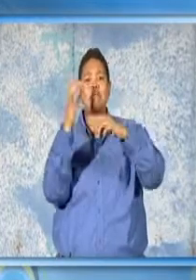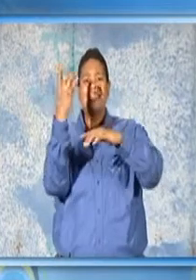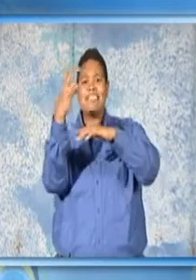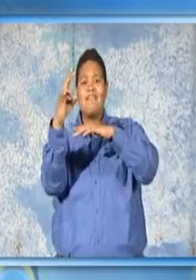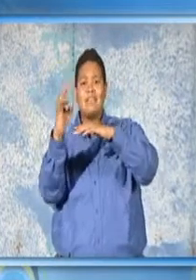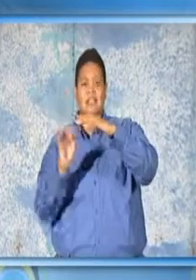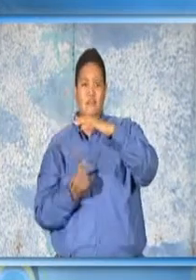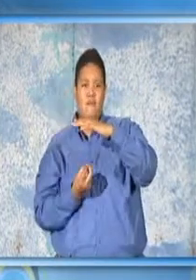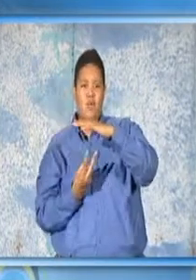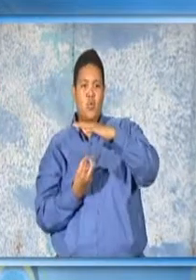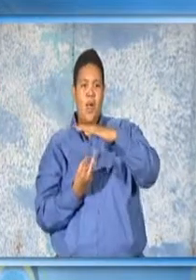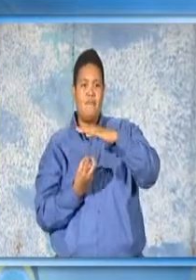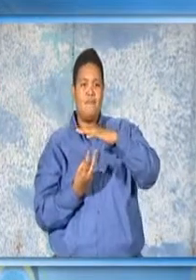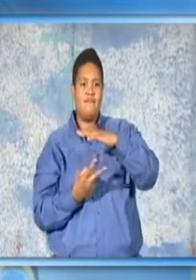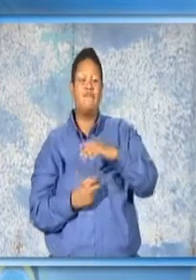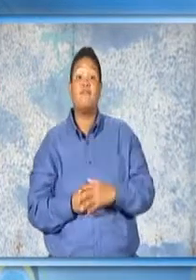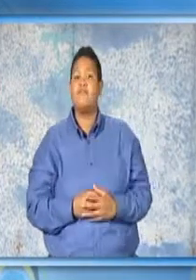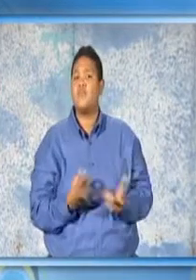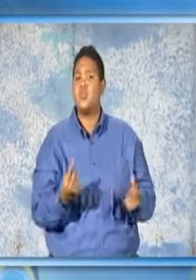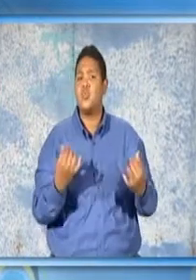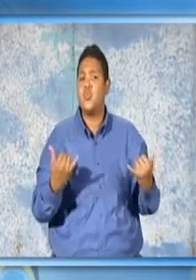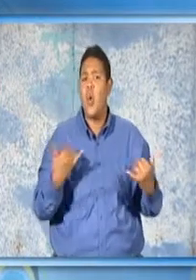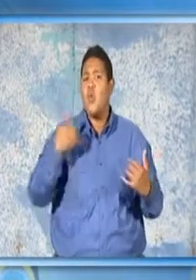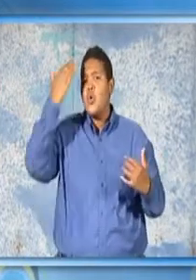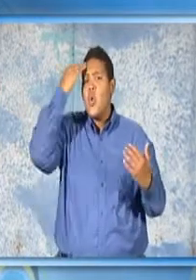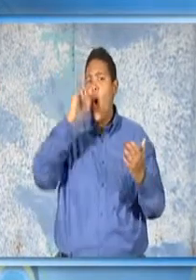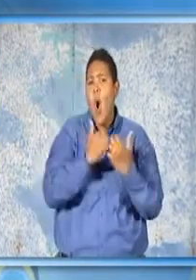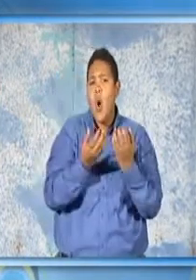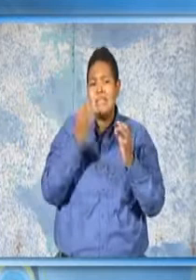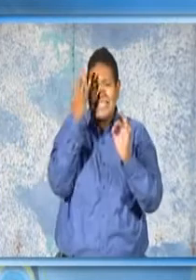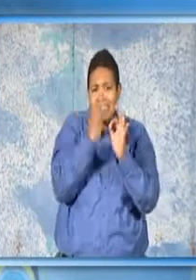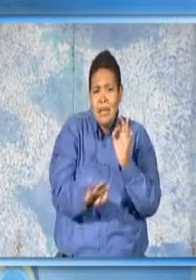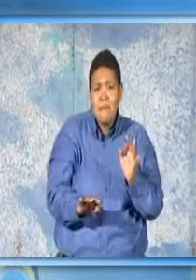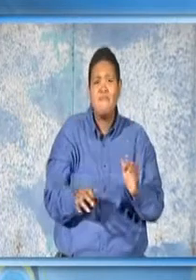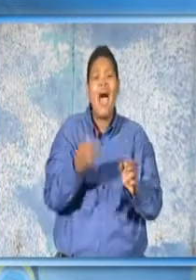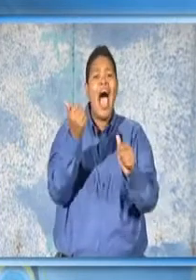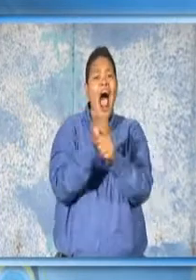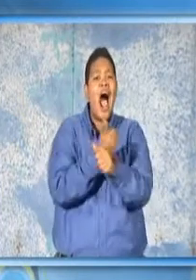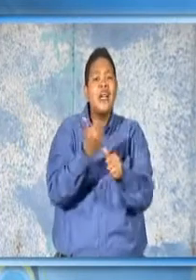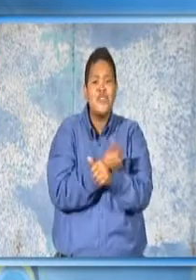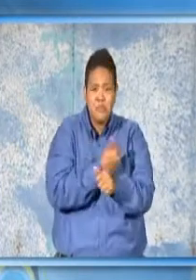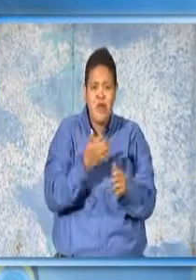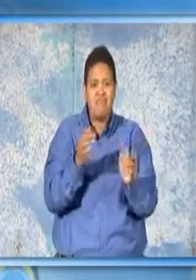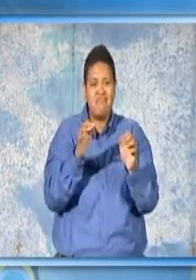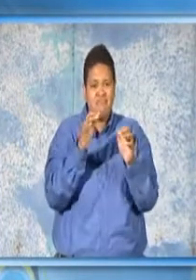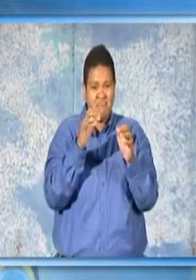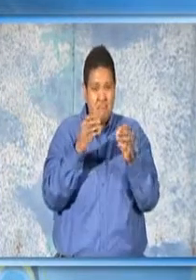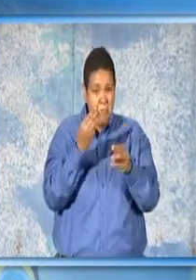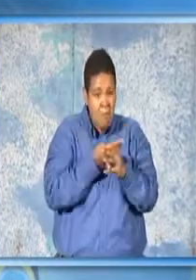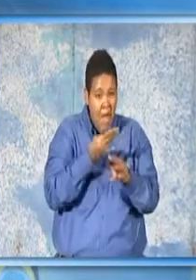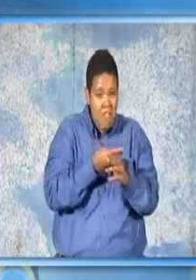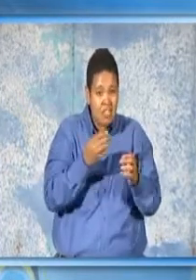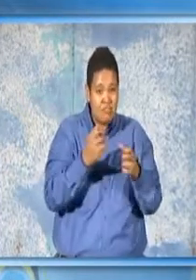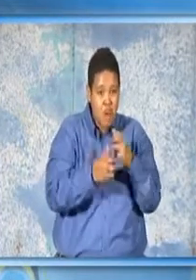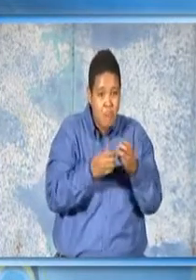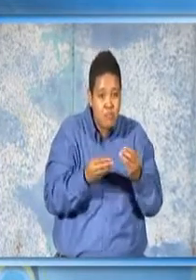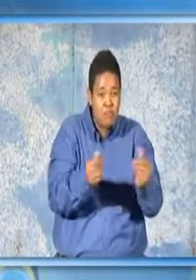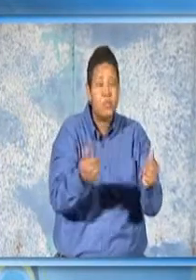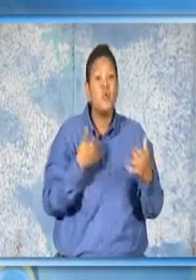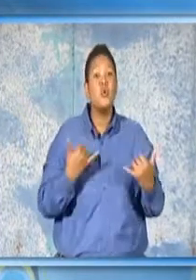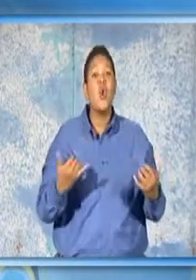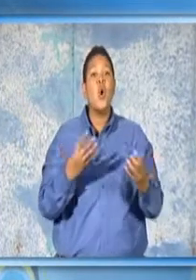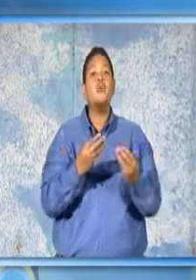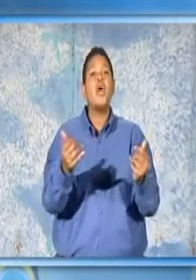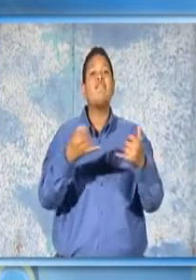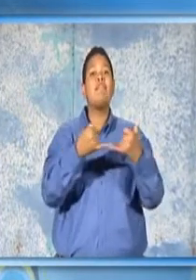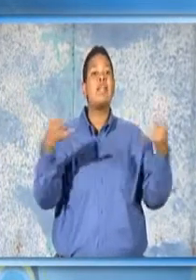12. So now that we know how to simplify algebraic expressions, we will move on to solving linear equations